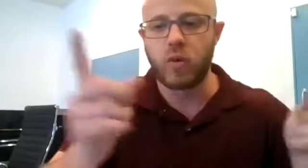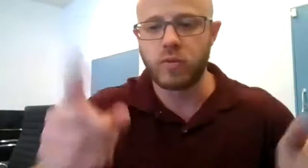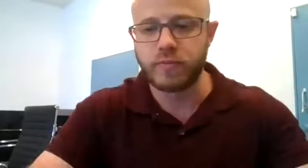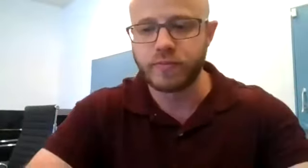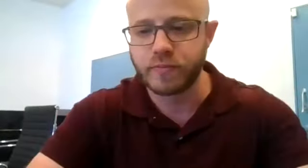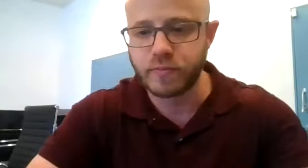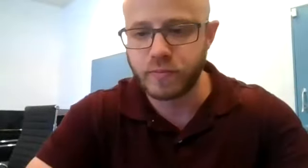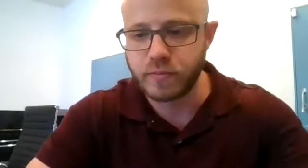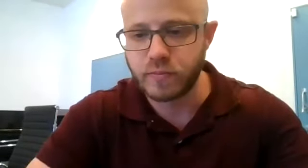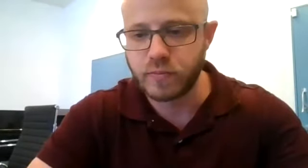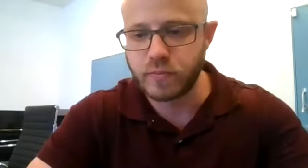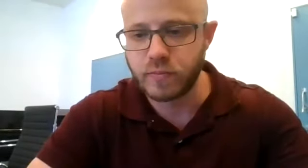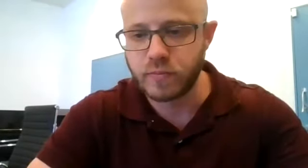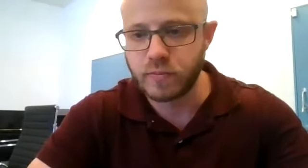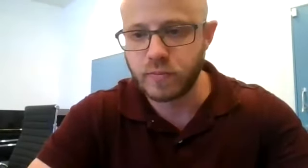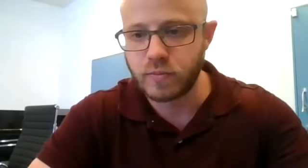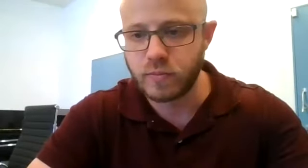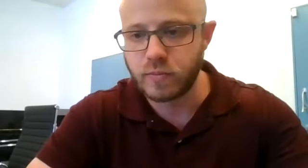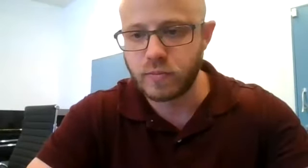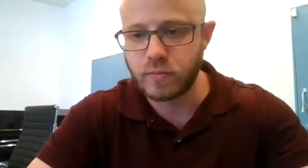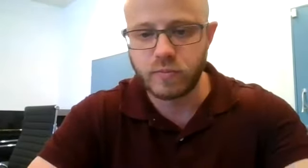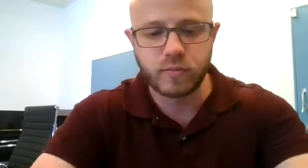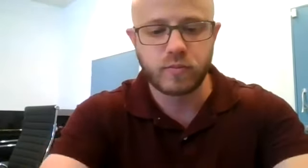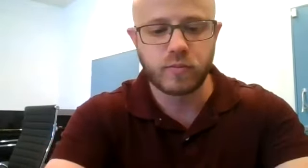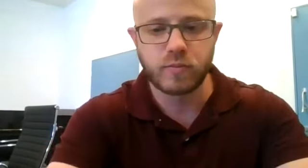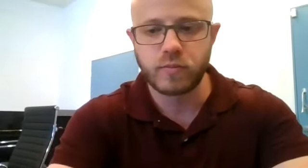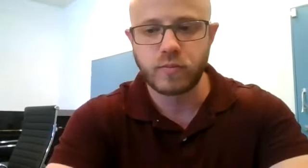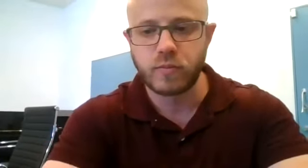Okay, I'm gonna go ahead and give you my email. I'm gonna put it in the chat.